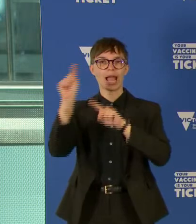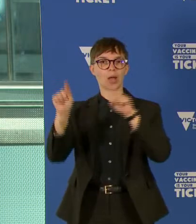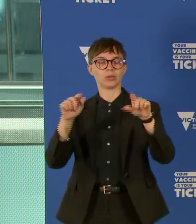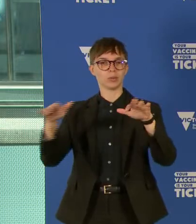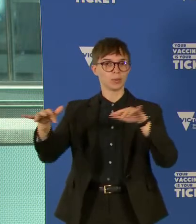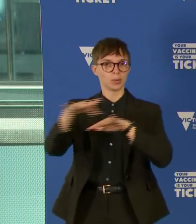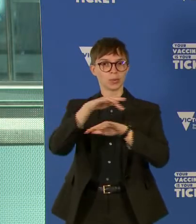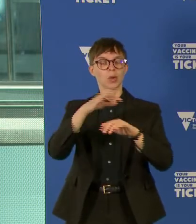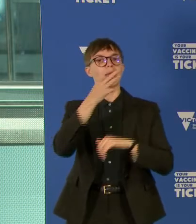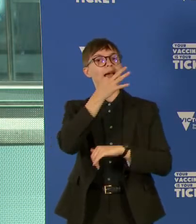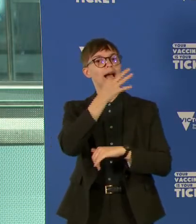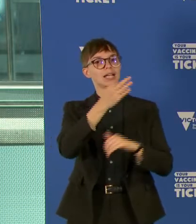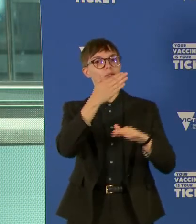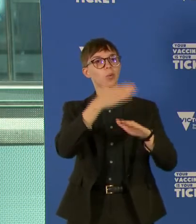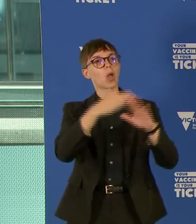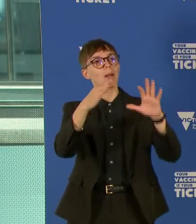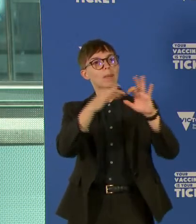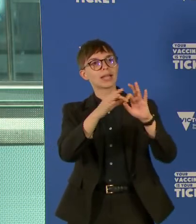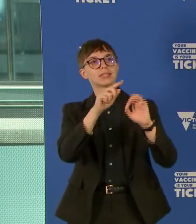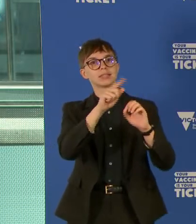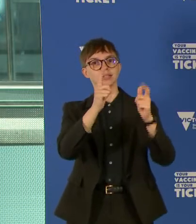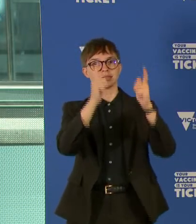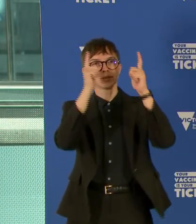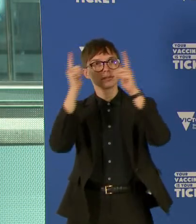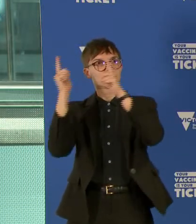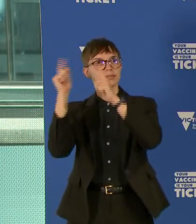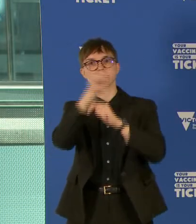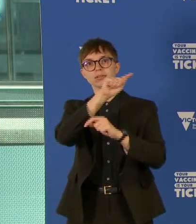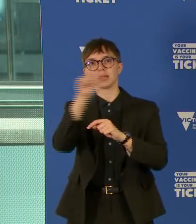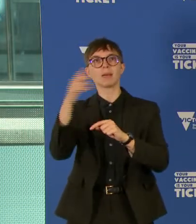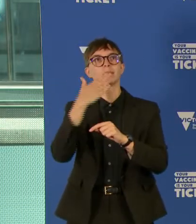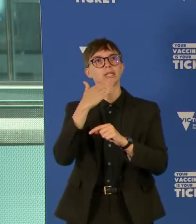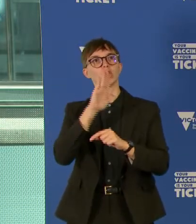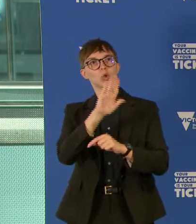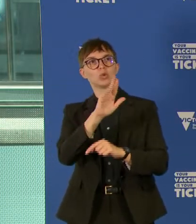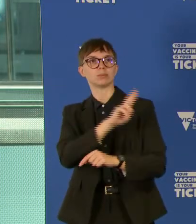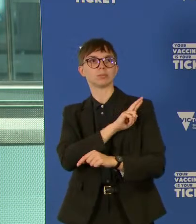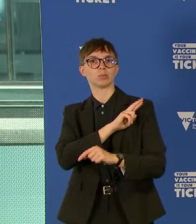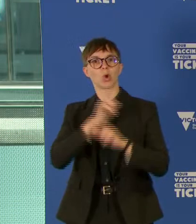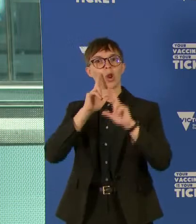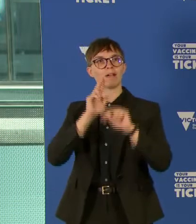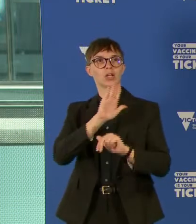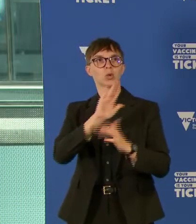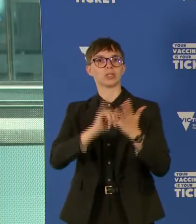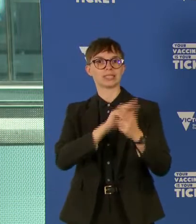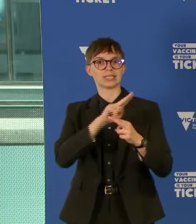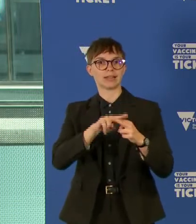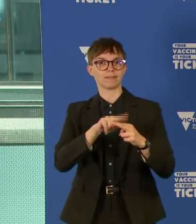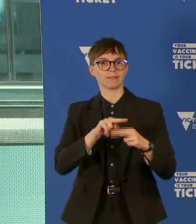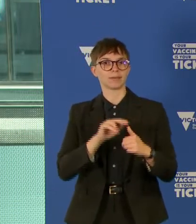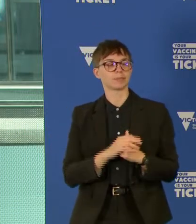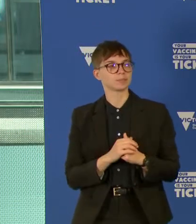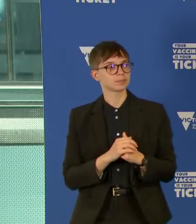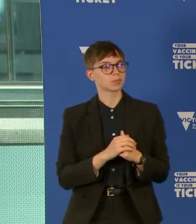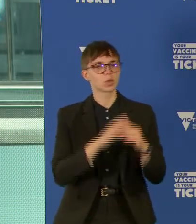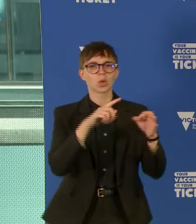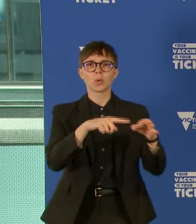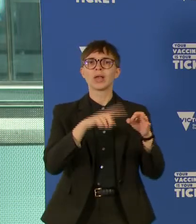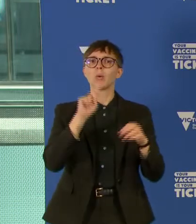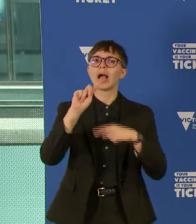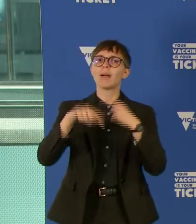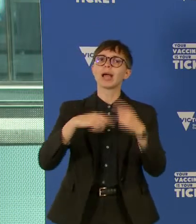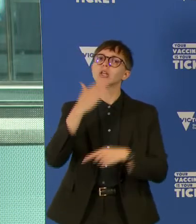Will the government be doing that for the public service and also for schools then? Will RATs be available for those that are close contacts to